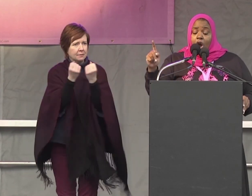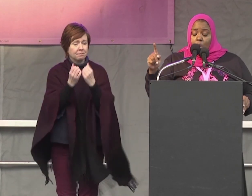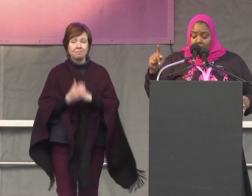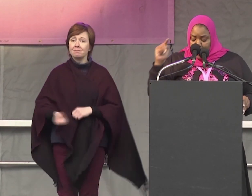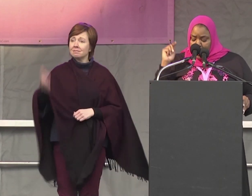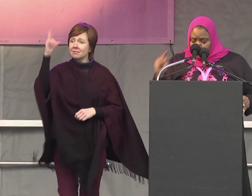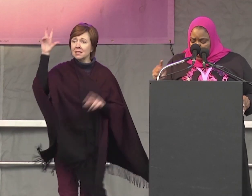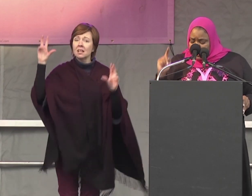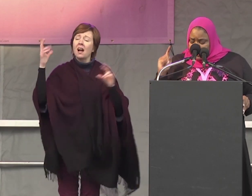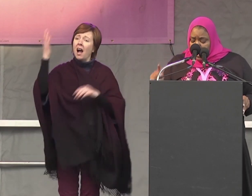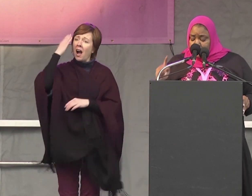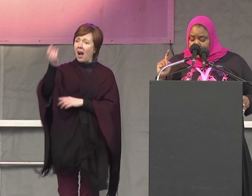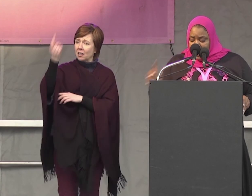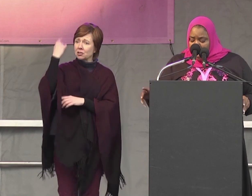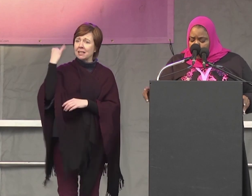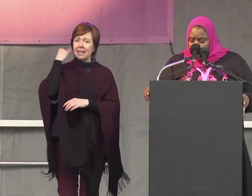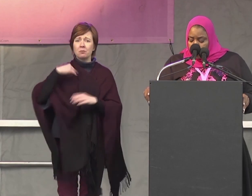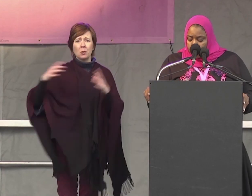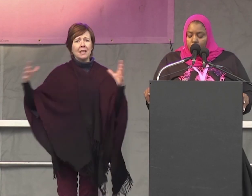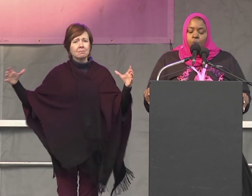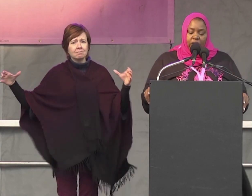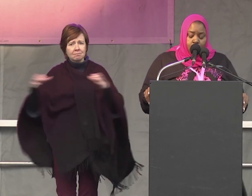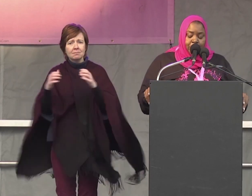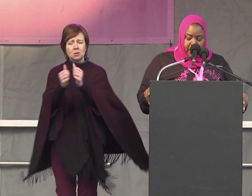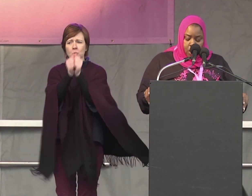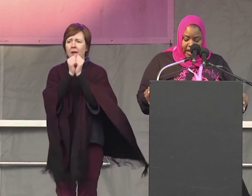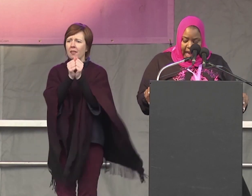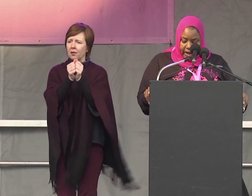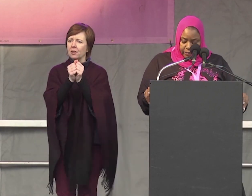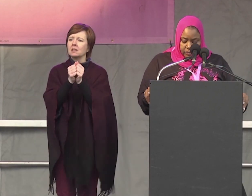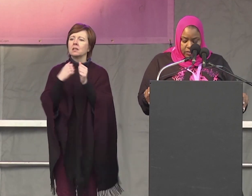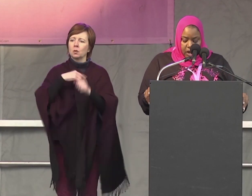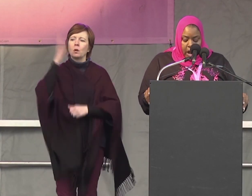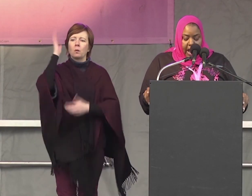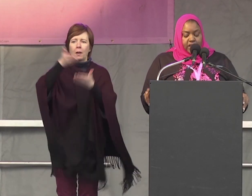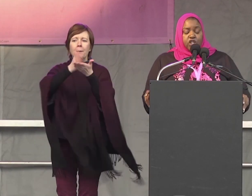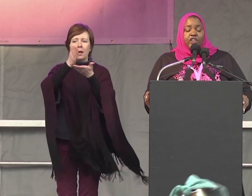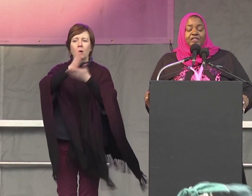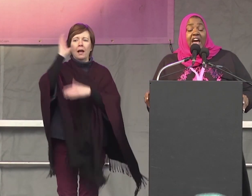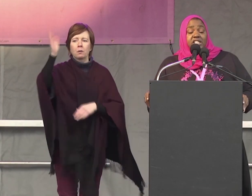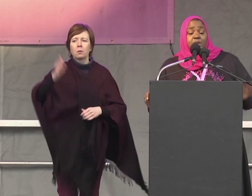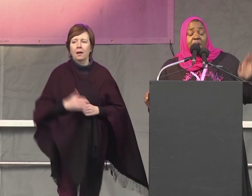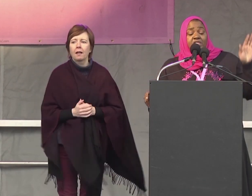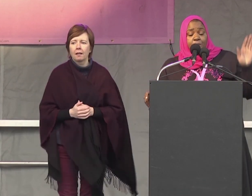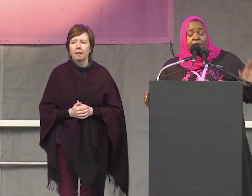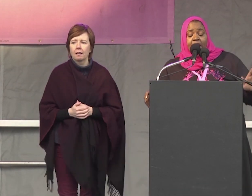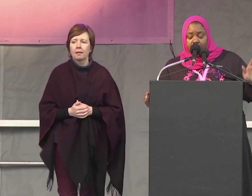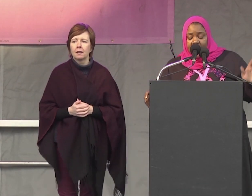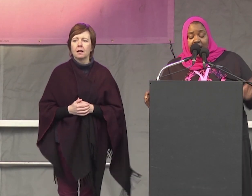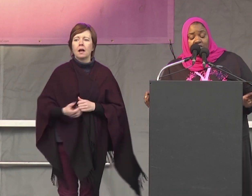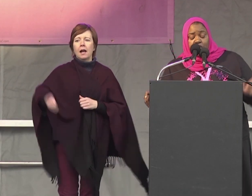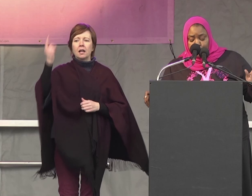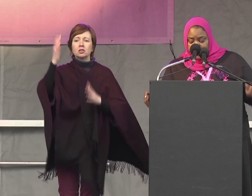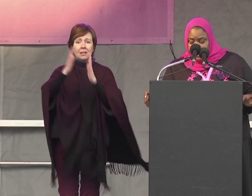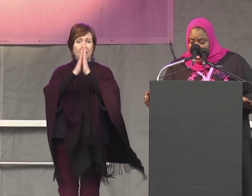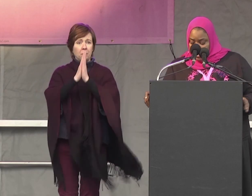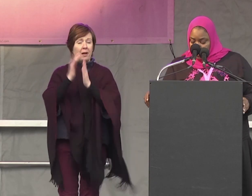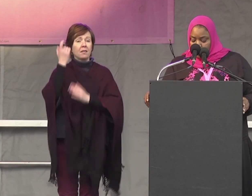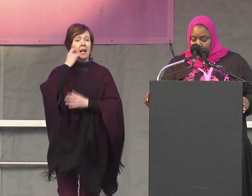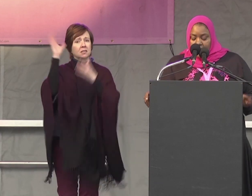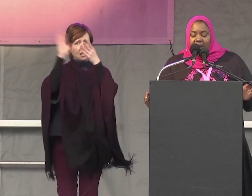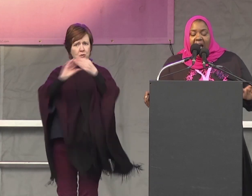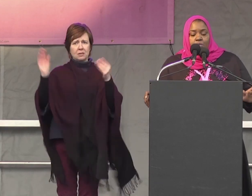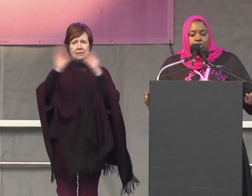And know that if we stand together, we will be okay. And to reflect upon the prayer that I just